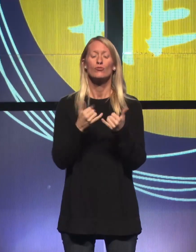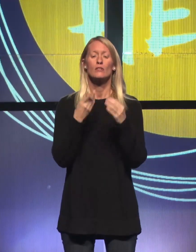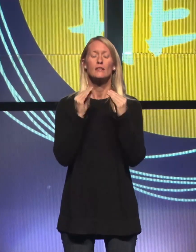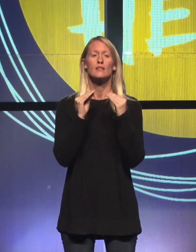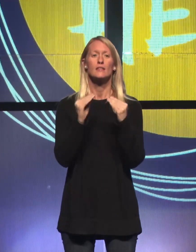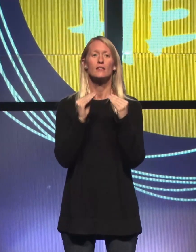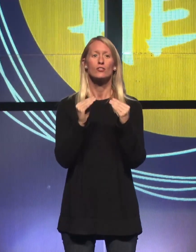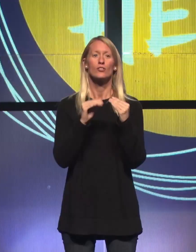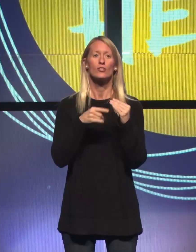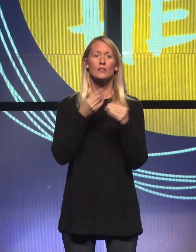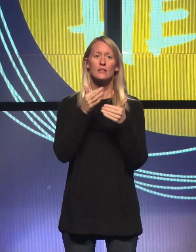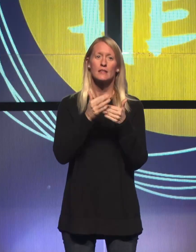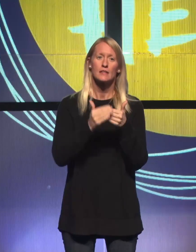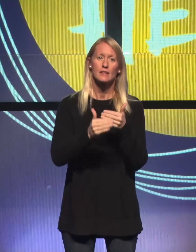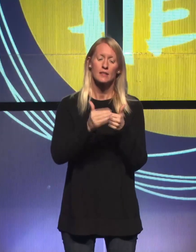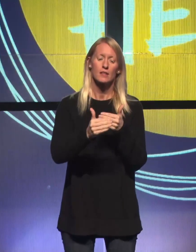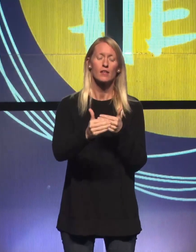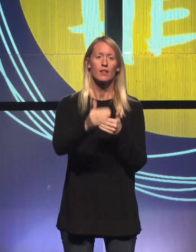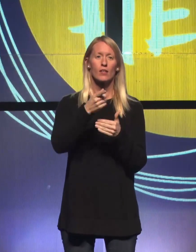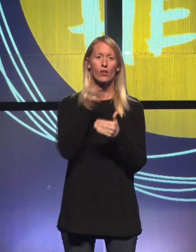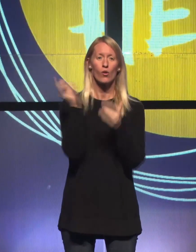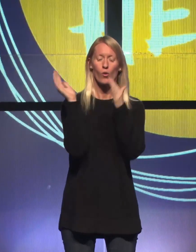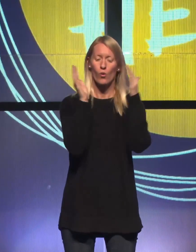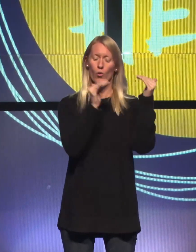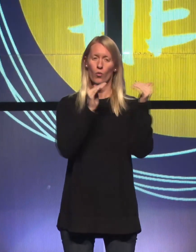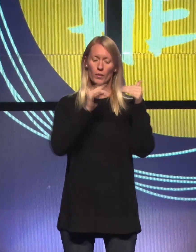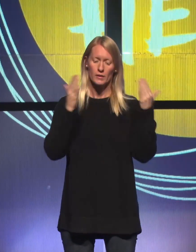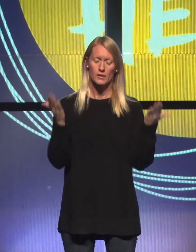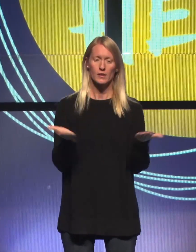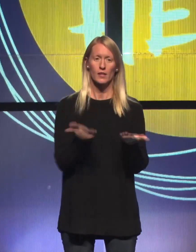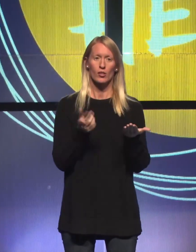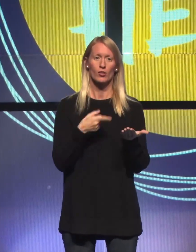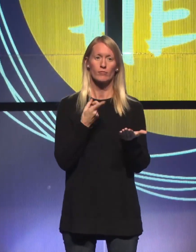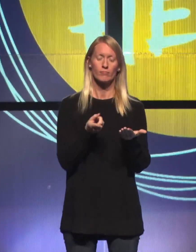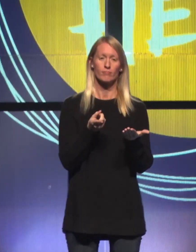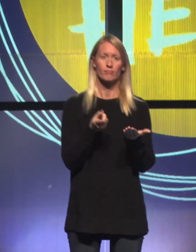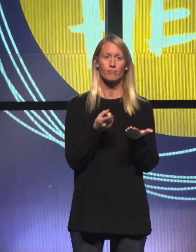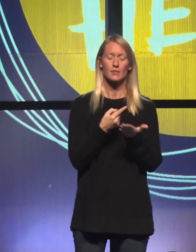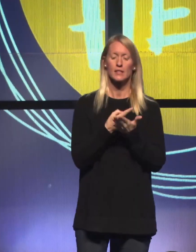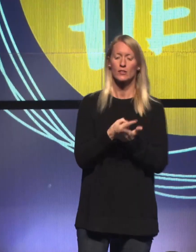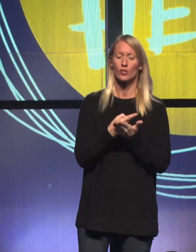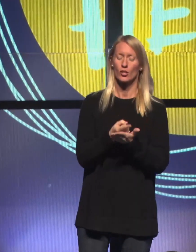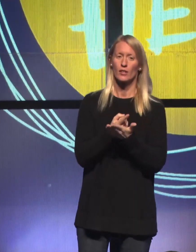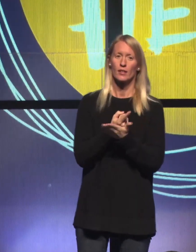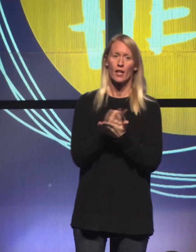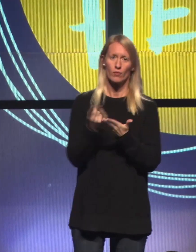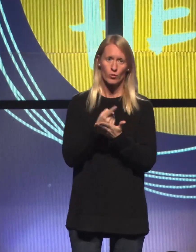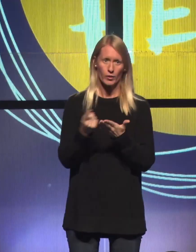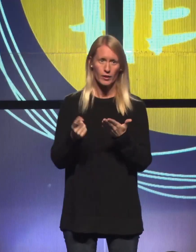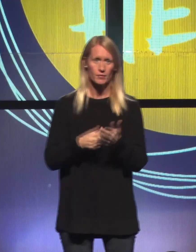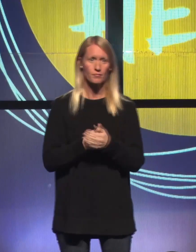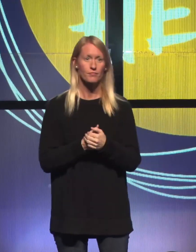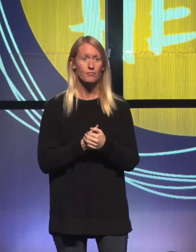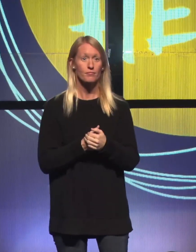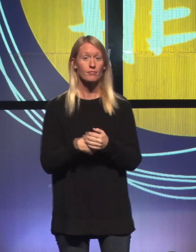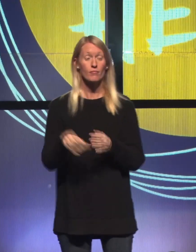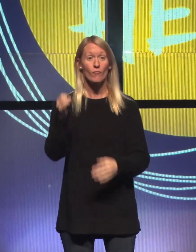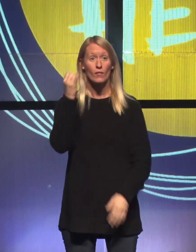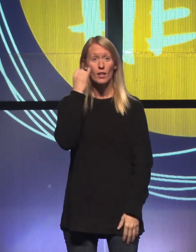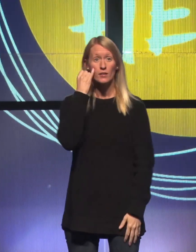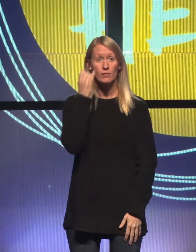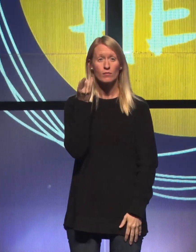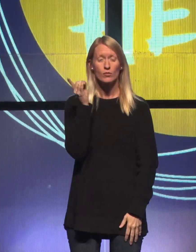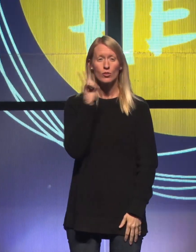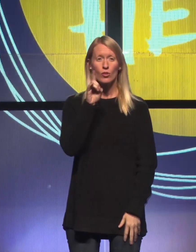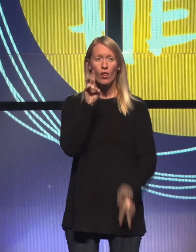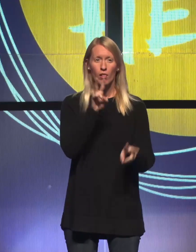discussing the things that Ryan has been talking about on each Sunday. Now, if you're looking for the Peace 201